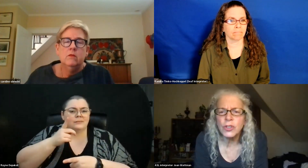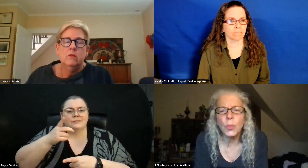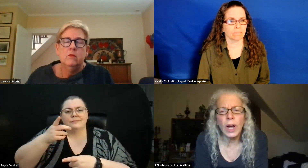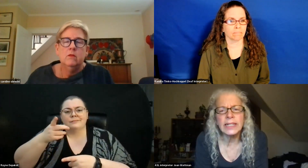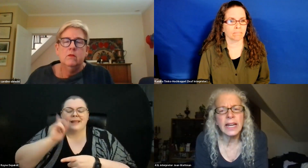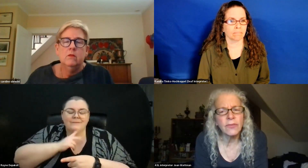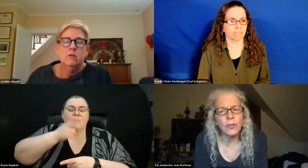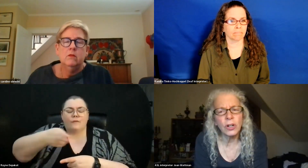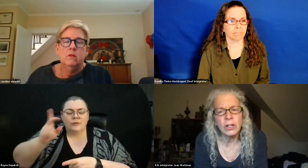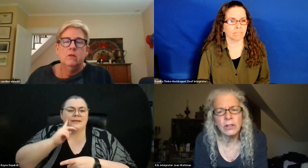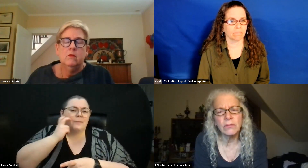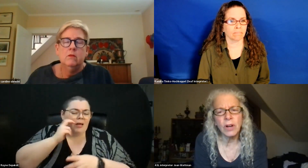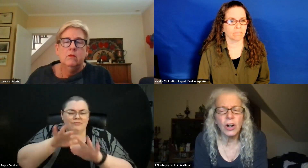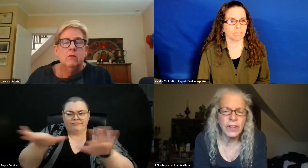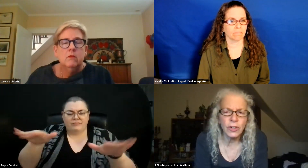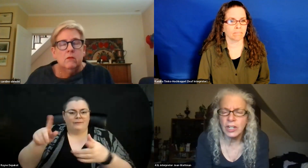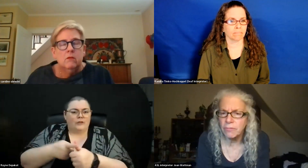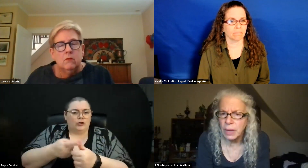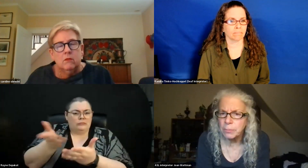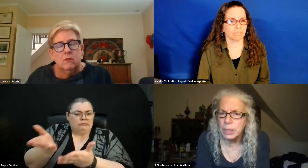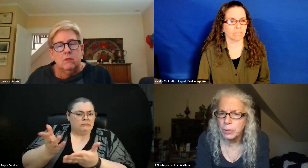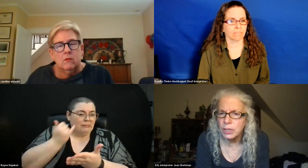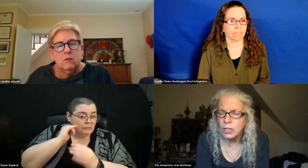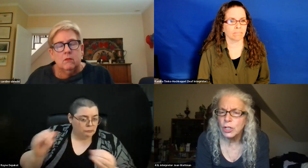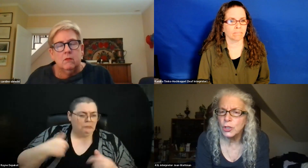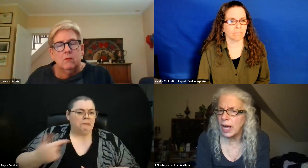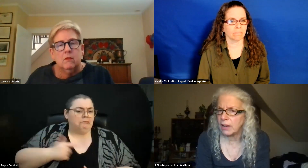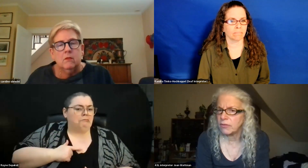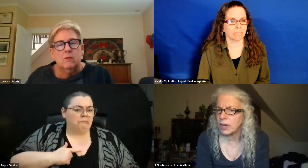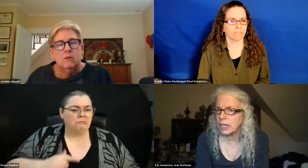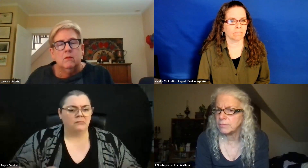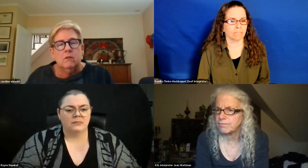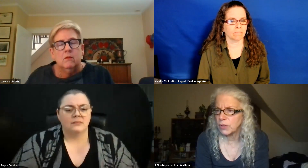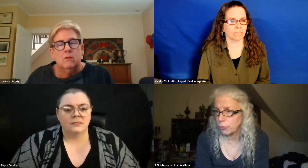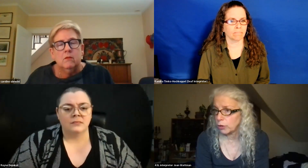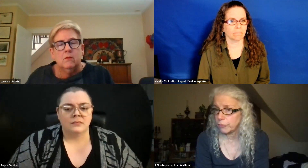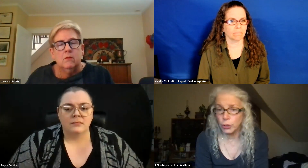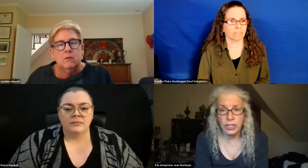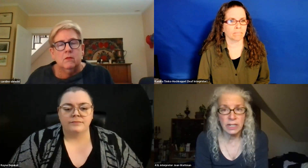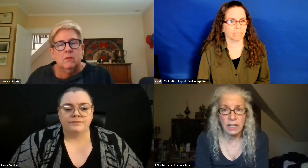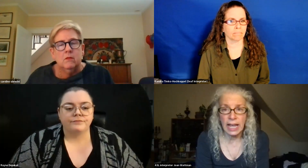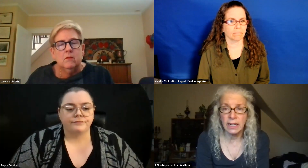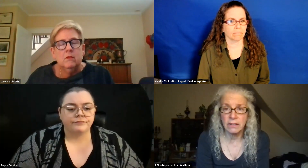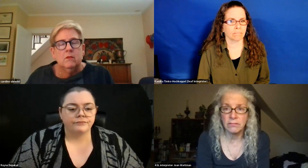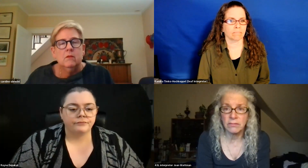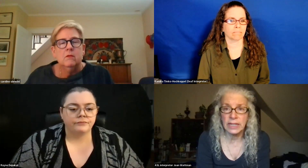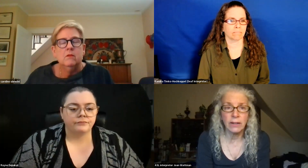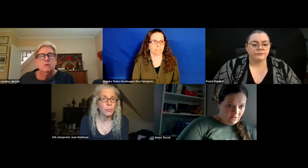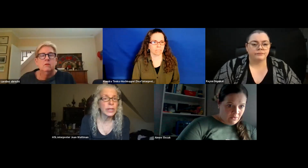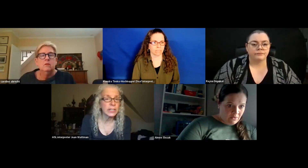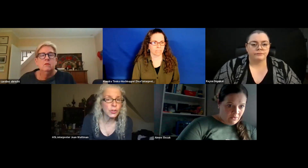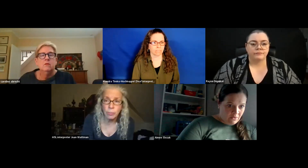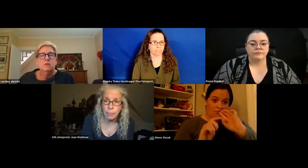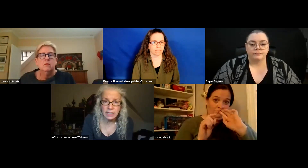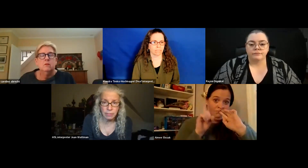but I also want deaf or hard of hearing or deaf blind people to have the floor first, and